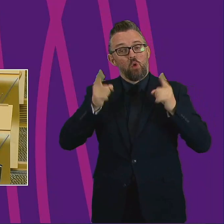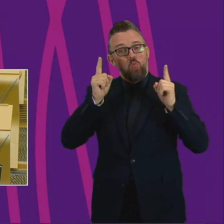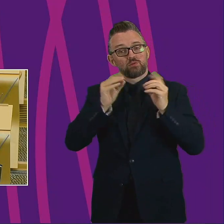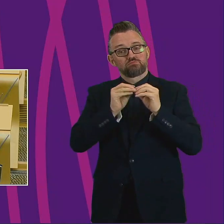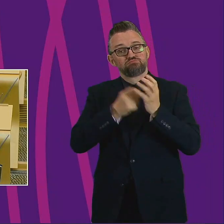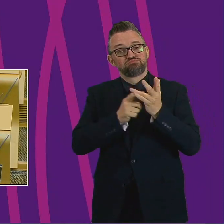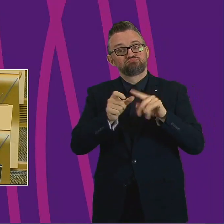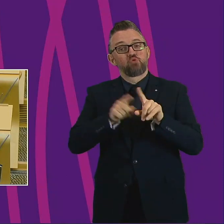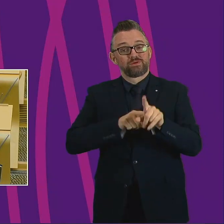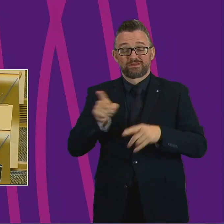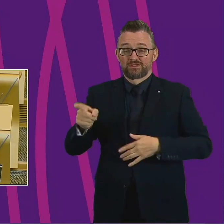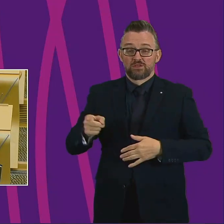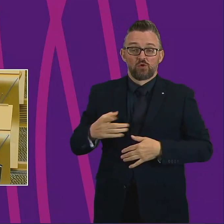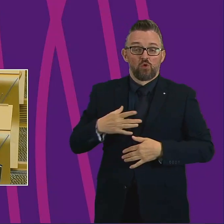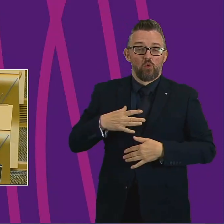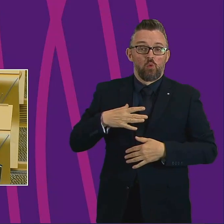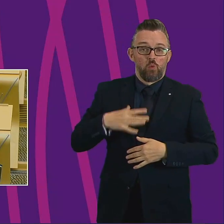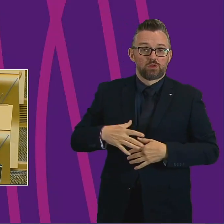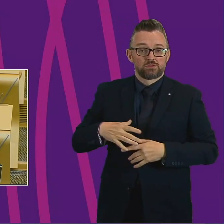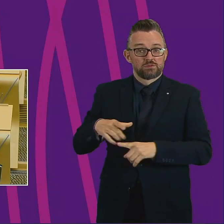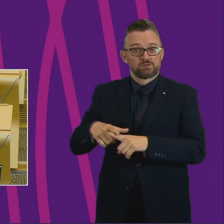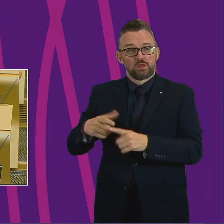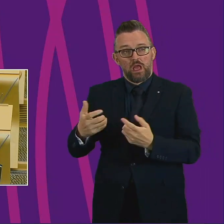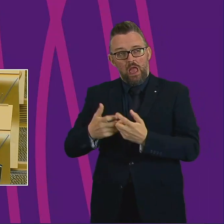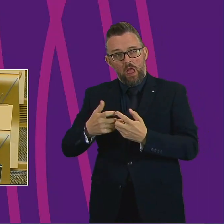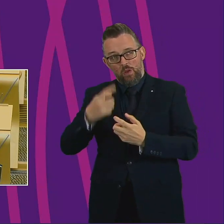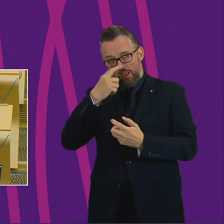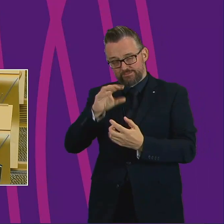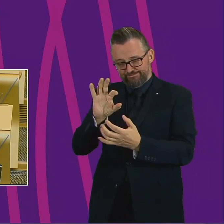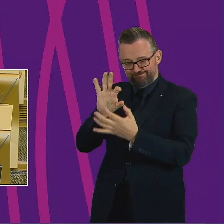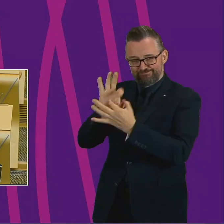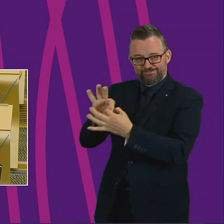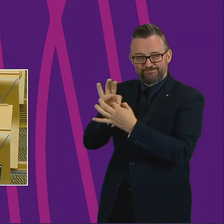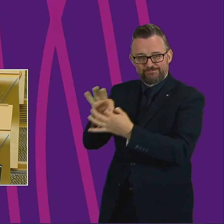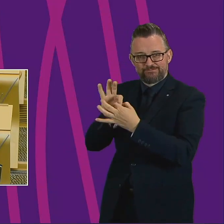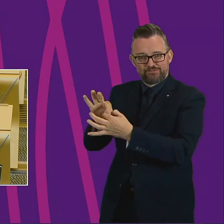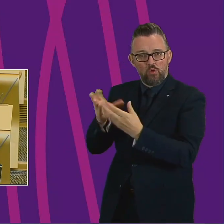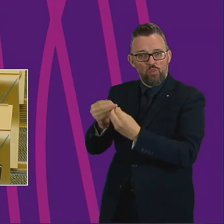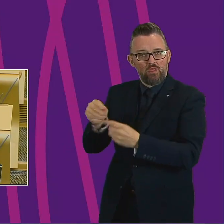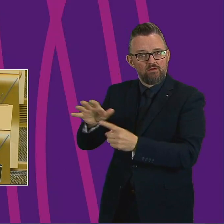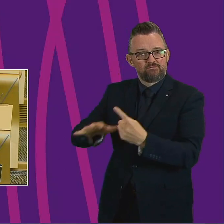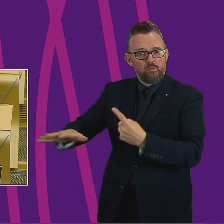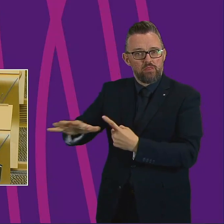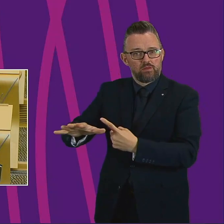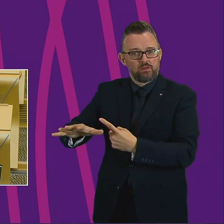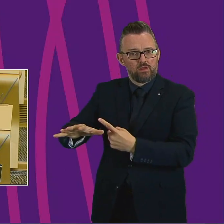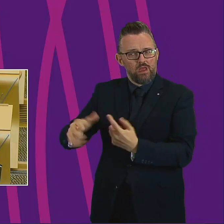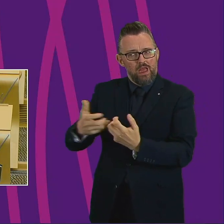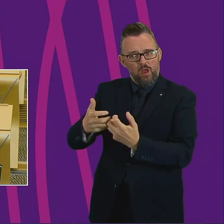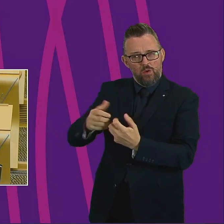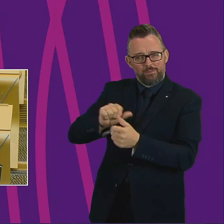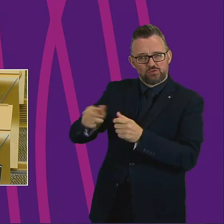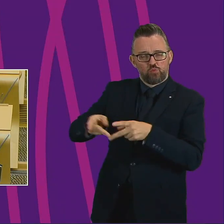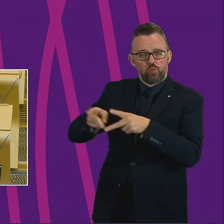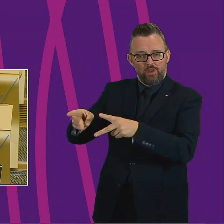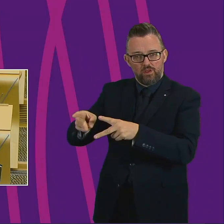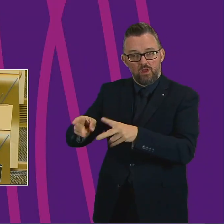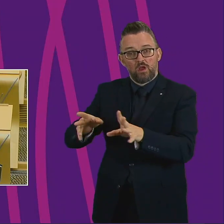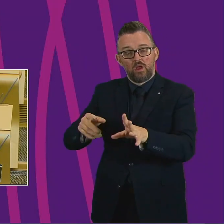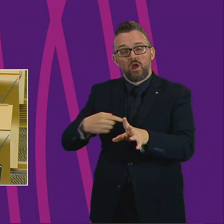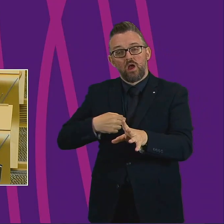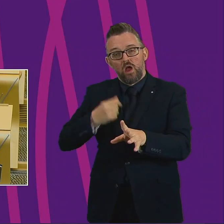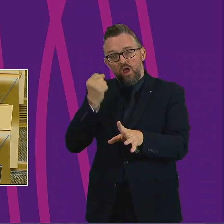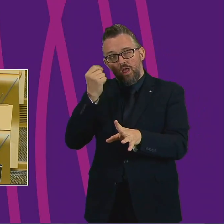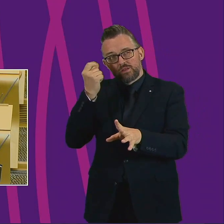outset to understand how he can best engage with the families involved, and I understand